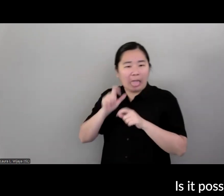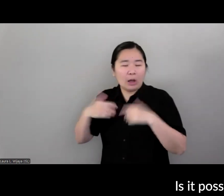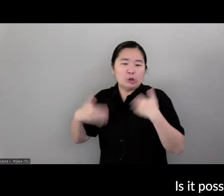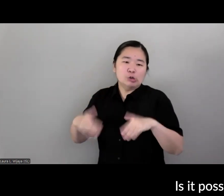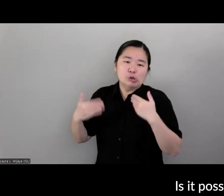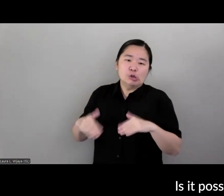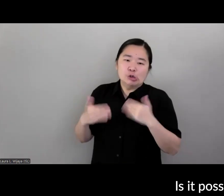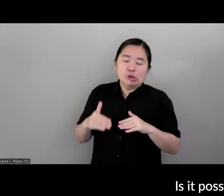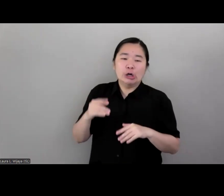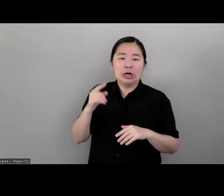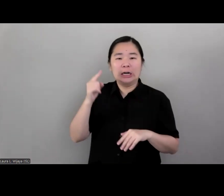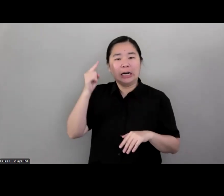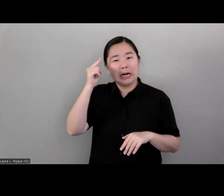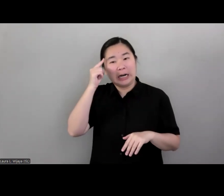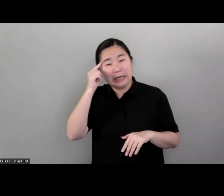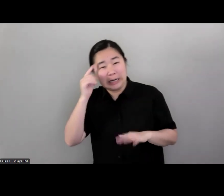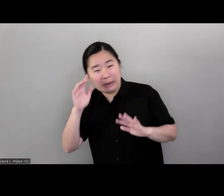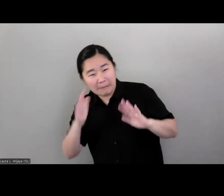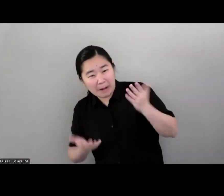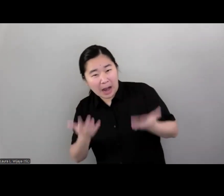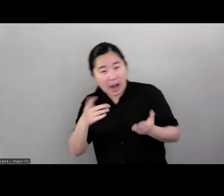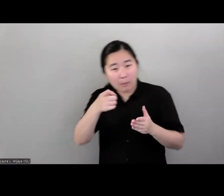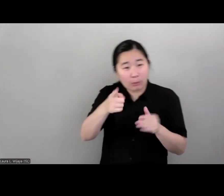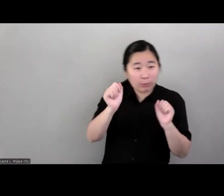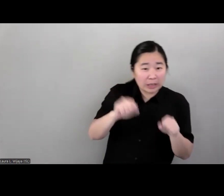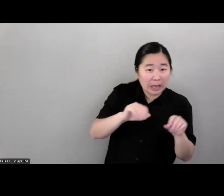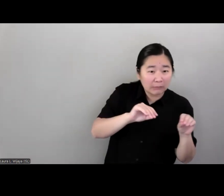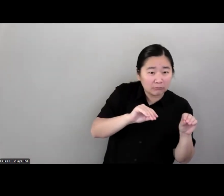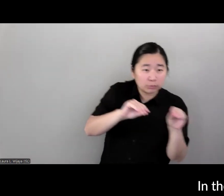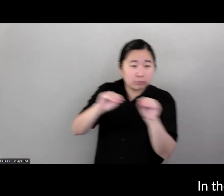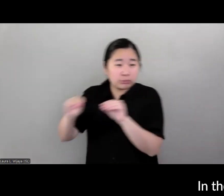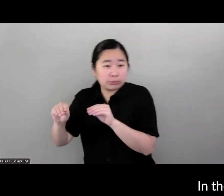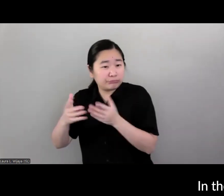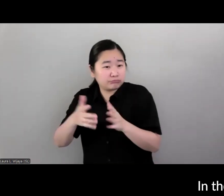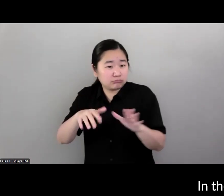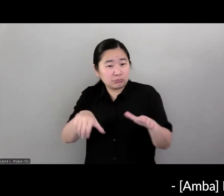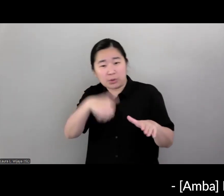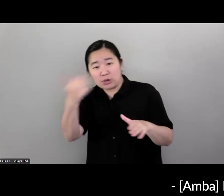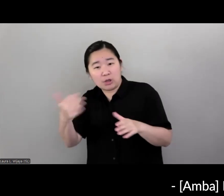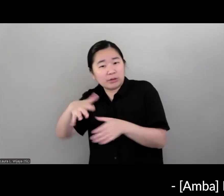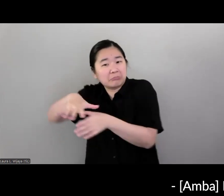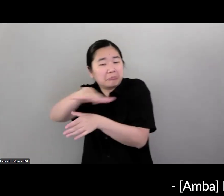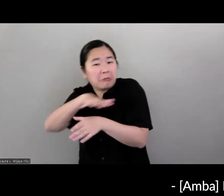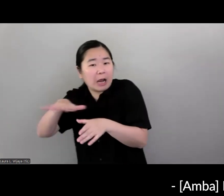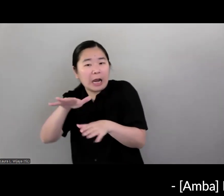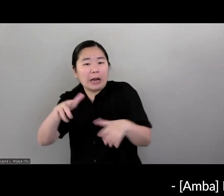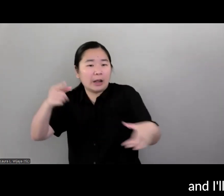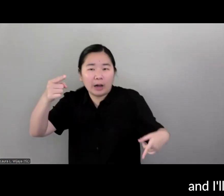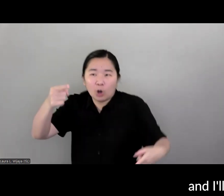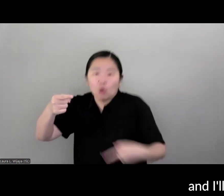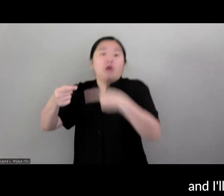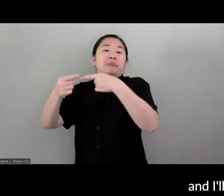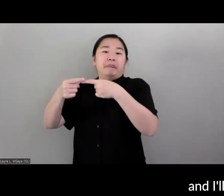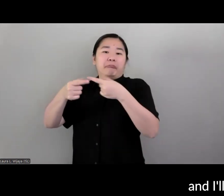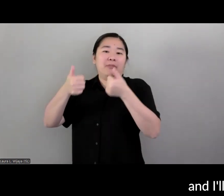maybe another space where, or maybe just switch the connection? In the meantime, sure. don't worry, we'll go to the next speaker and I'll